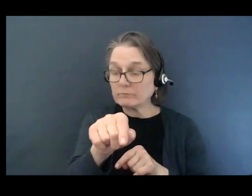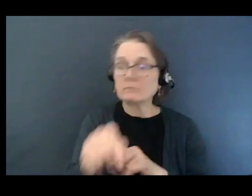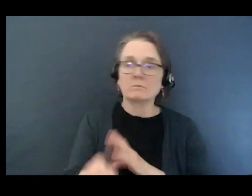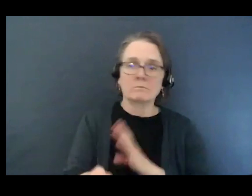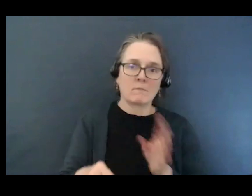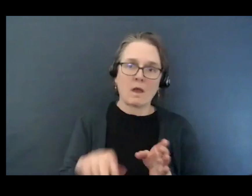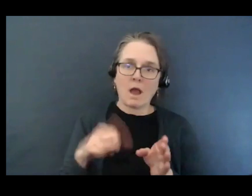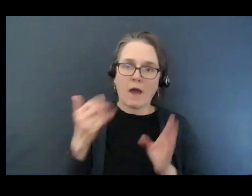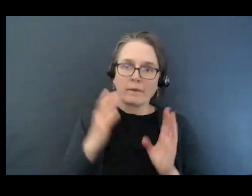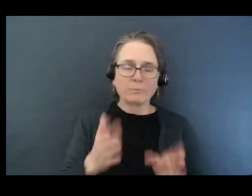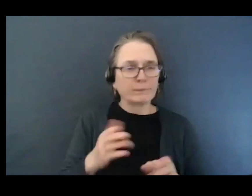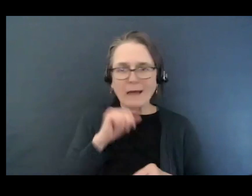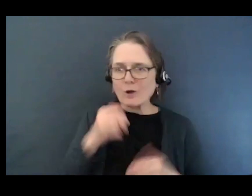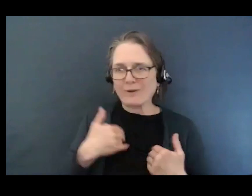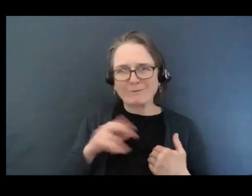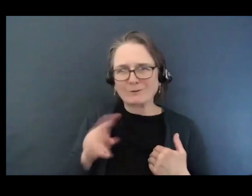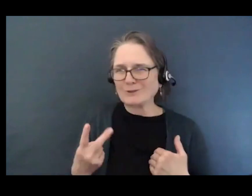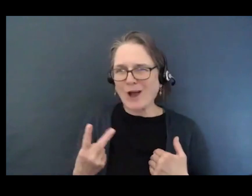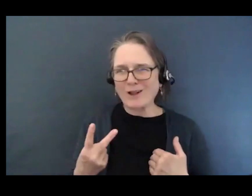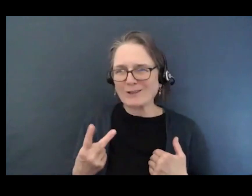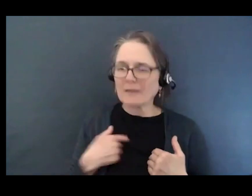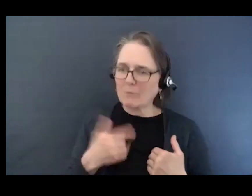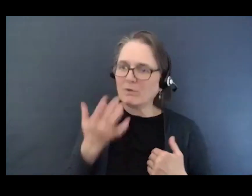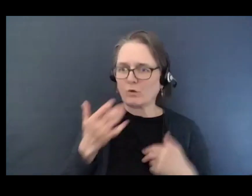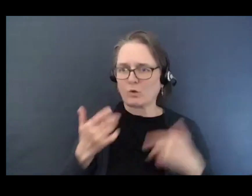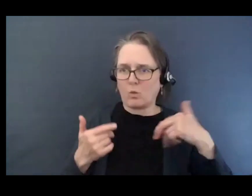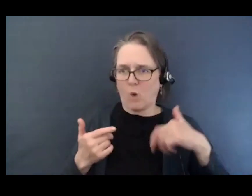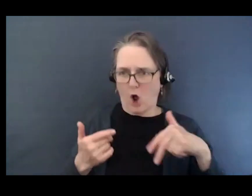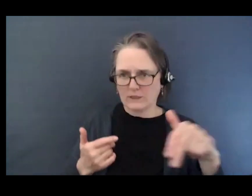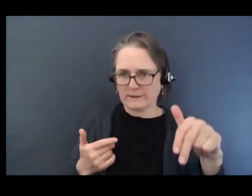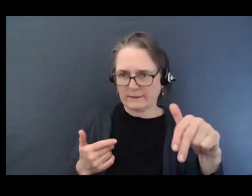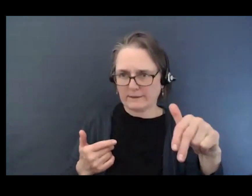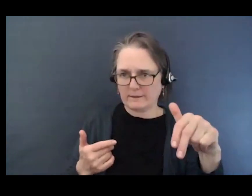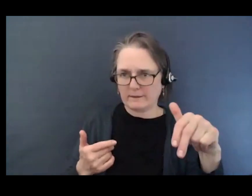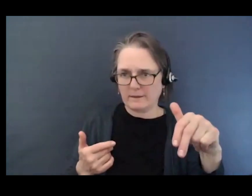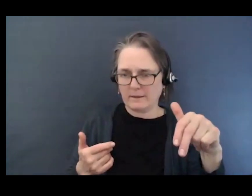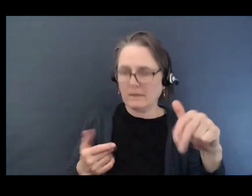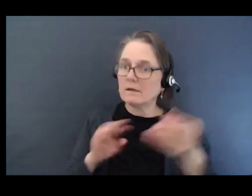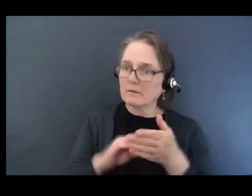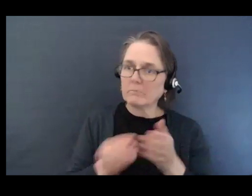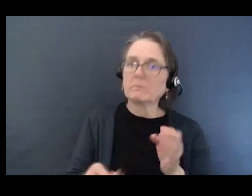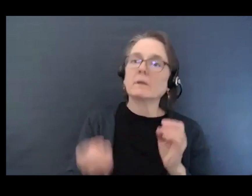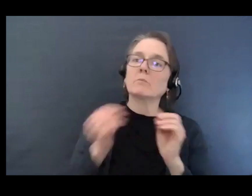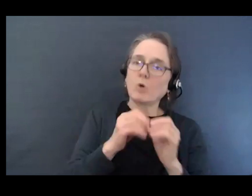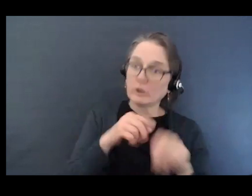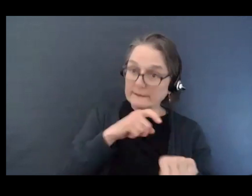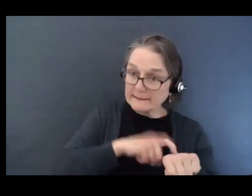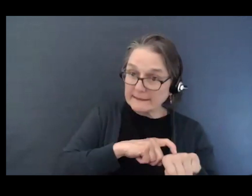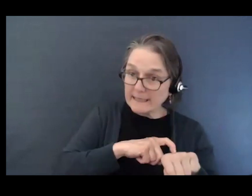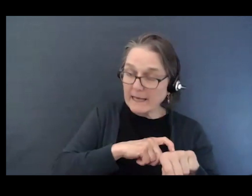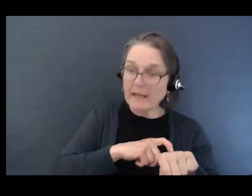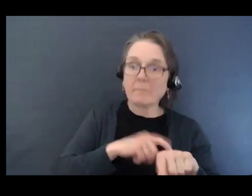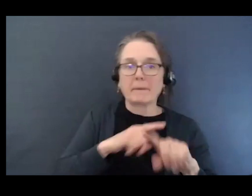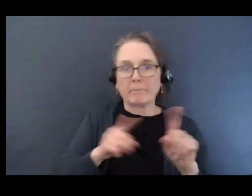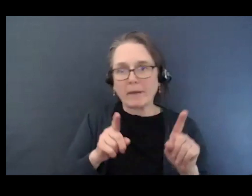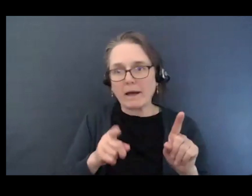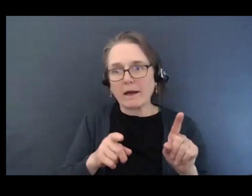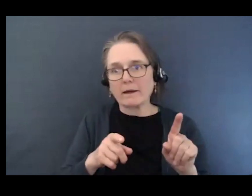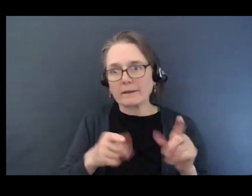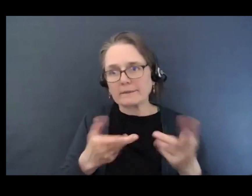So I think it's essentially like a log sum, except you're taking a best of instead of like a weighted average. Okay. Yeah, and I've cool. thought about doing the log sum Yeah.